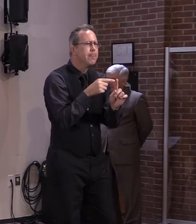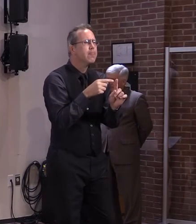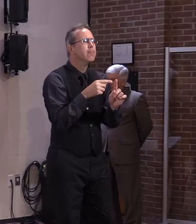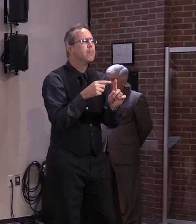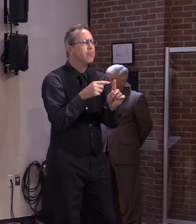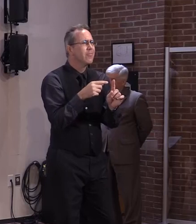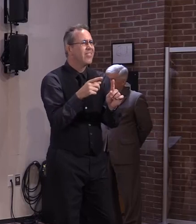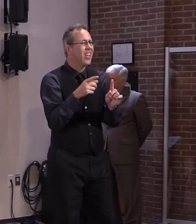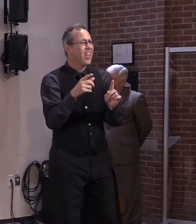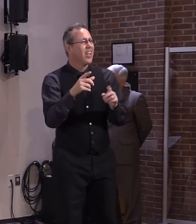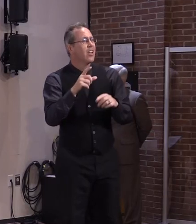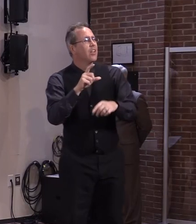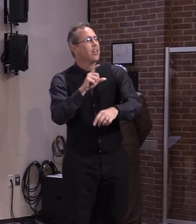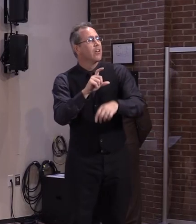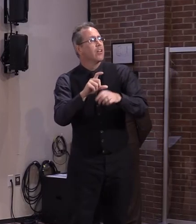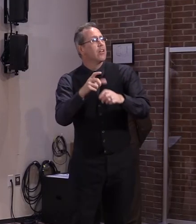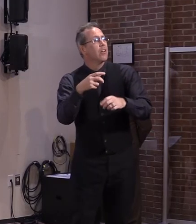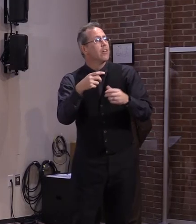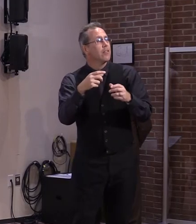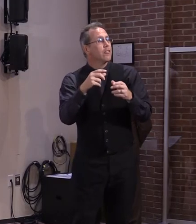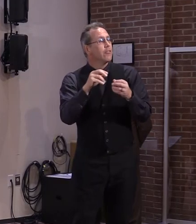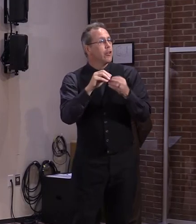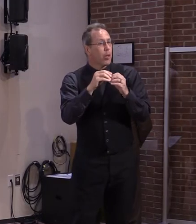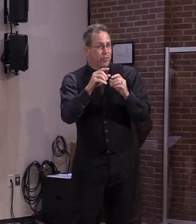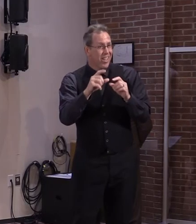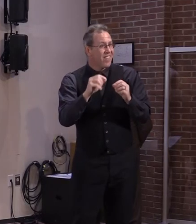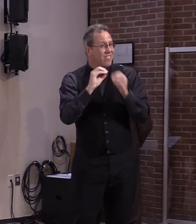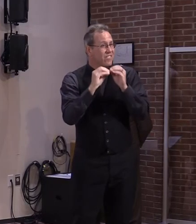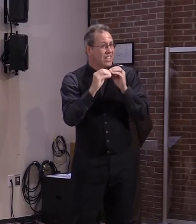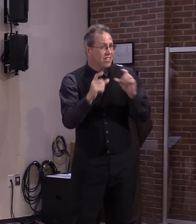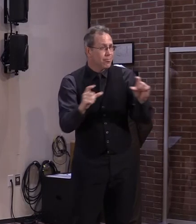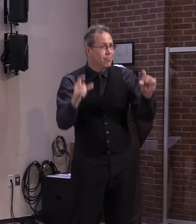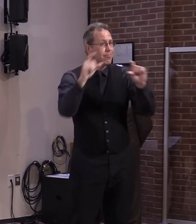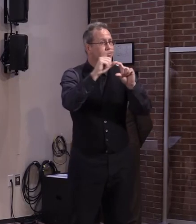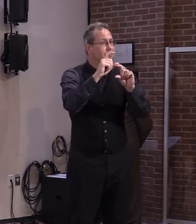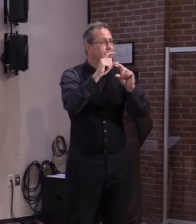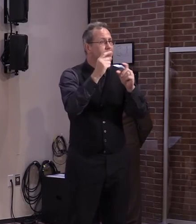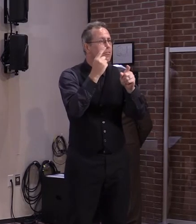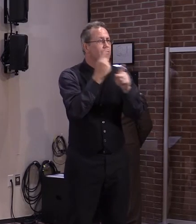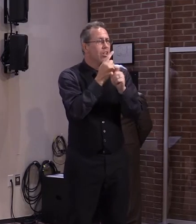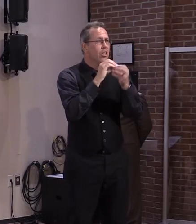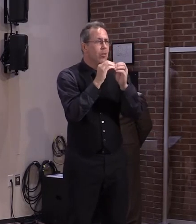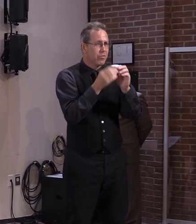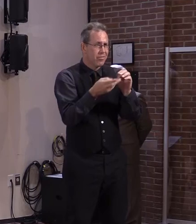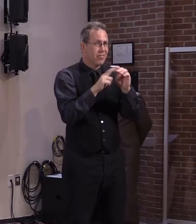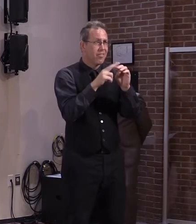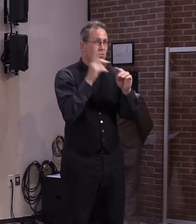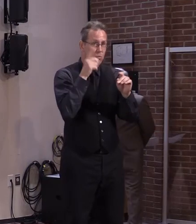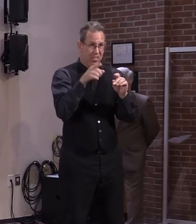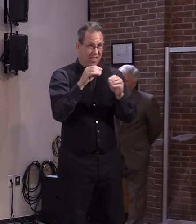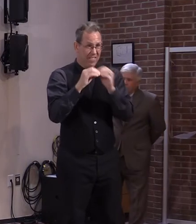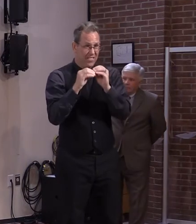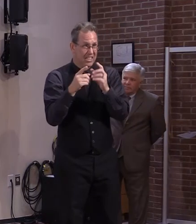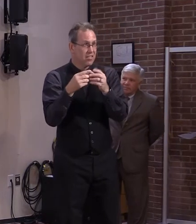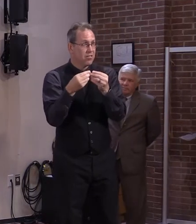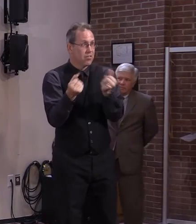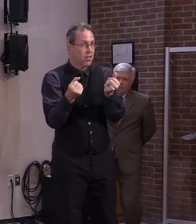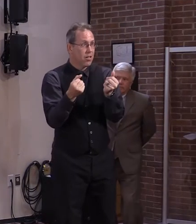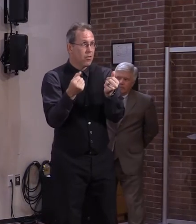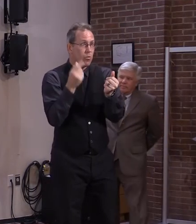when the cases occurred. Do we know if that is going to be fixed anytime too soon, as in